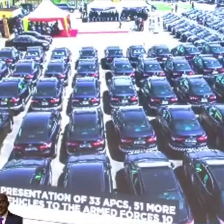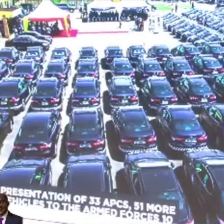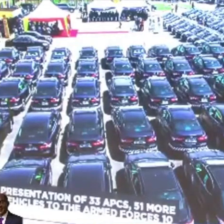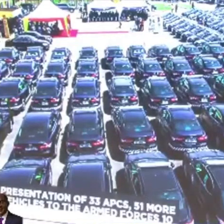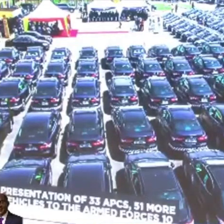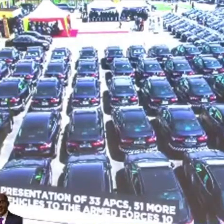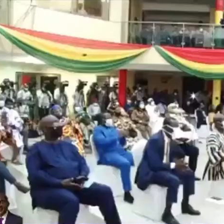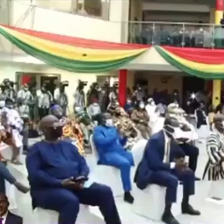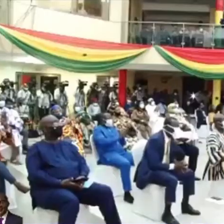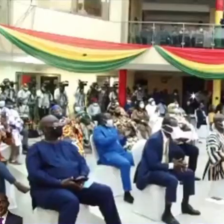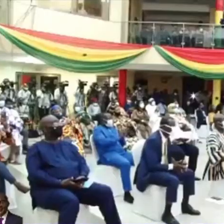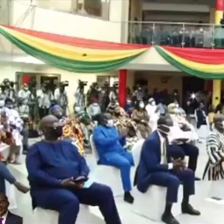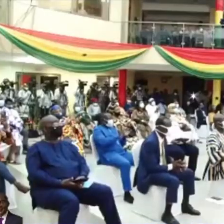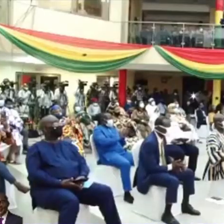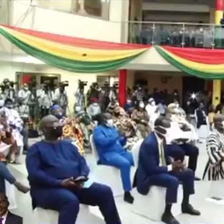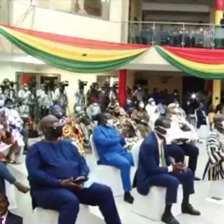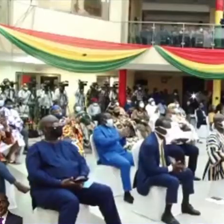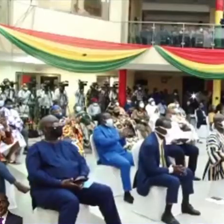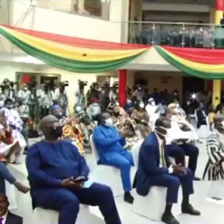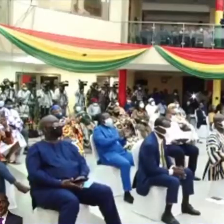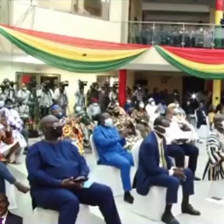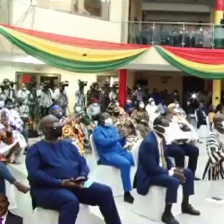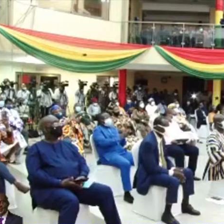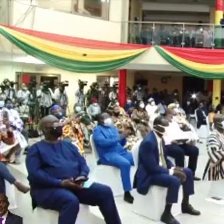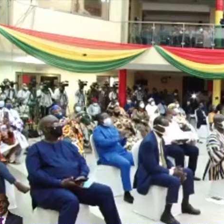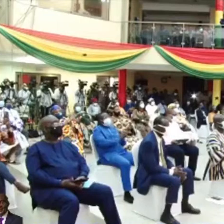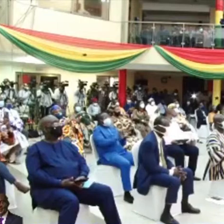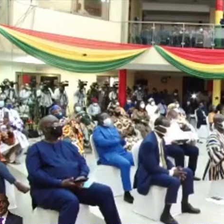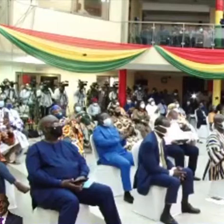since 2017.